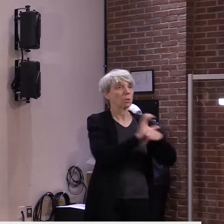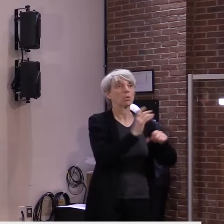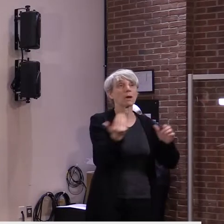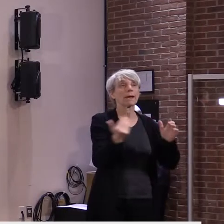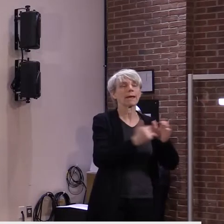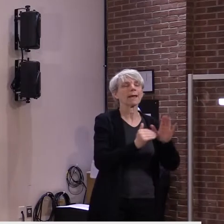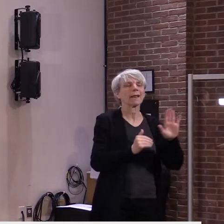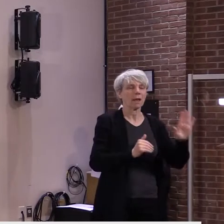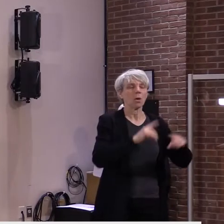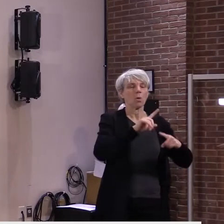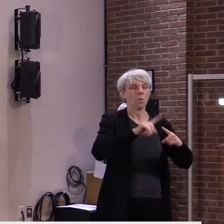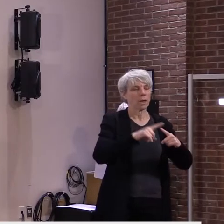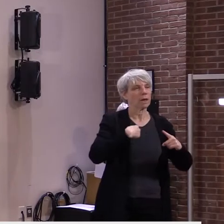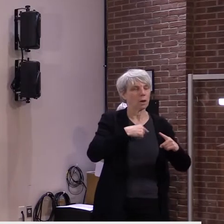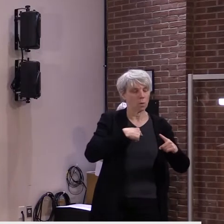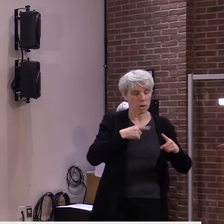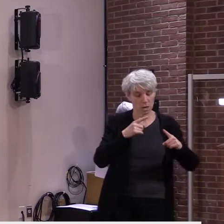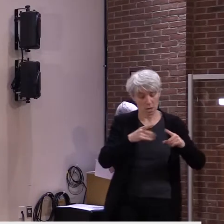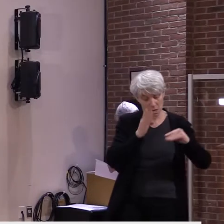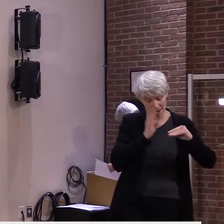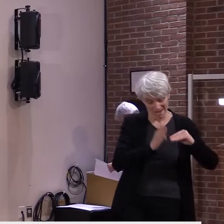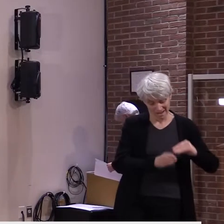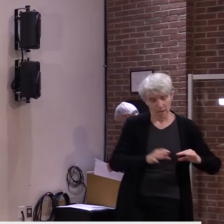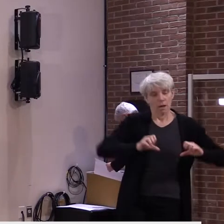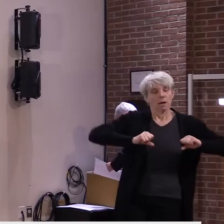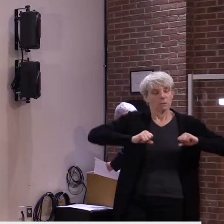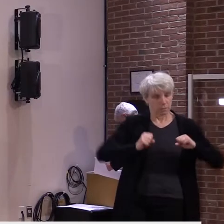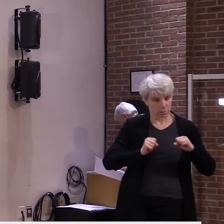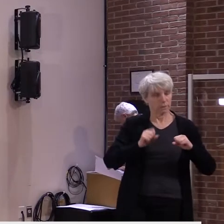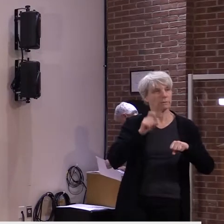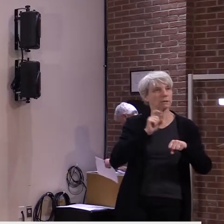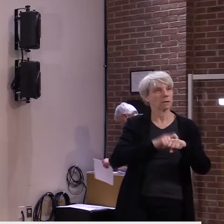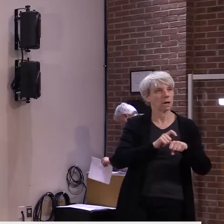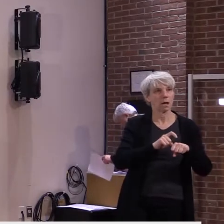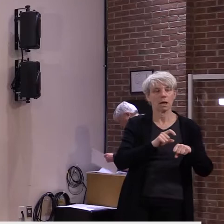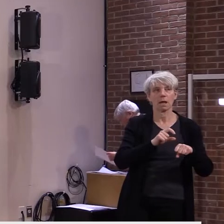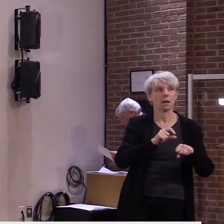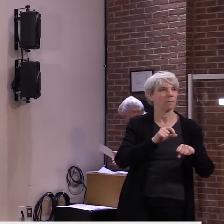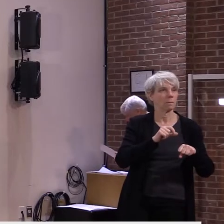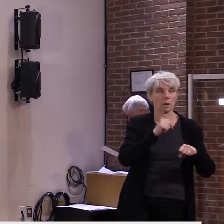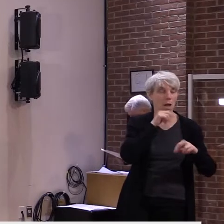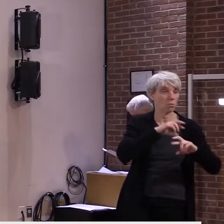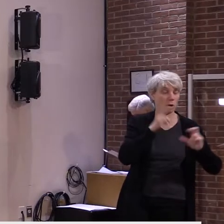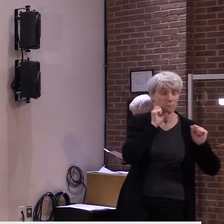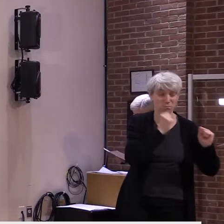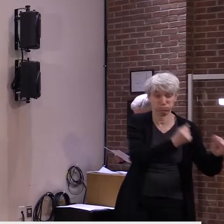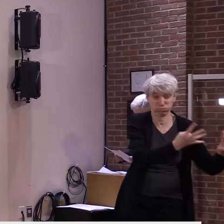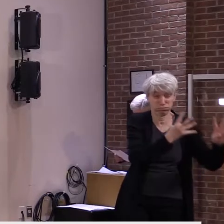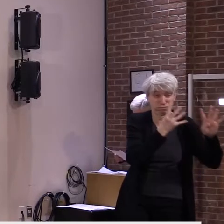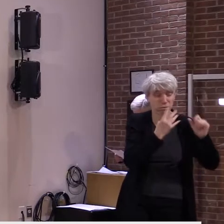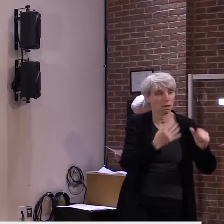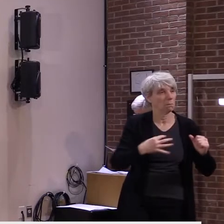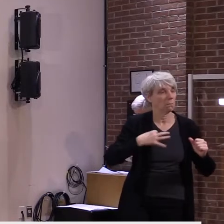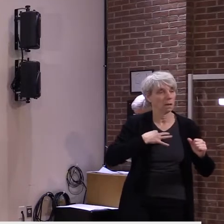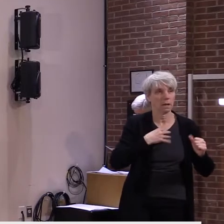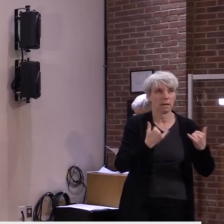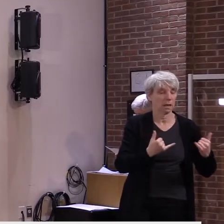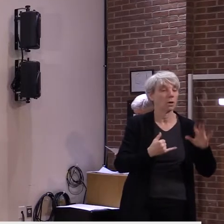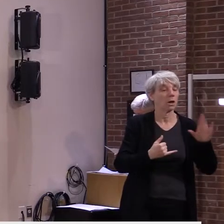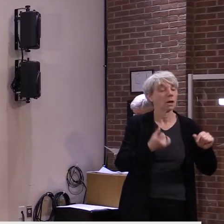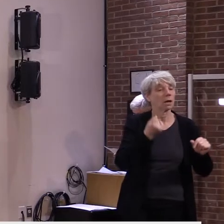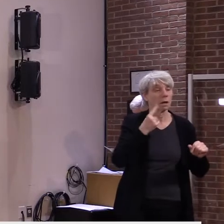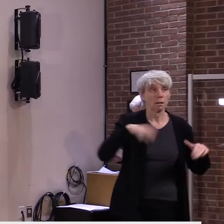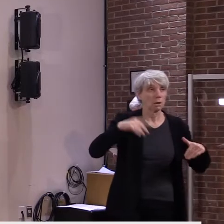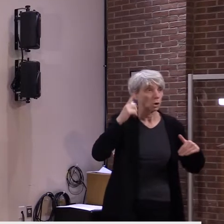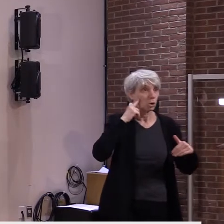we can do so and not see that volume pick up again. We haven't received any complaints with